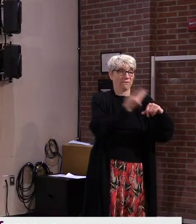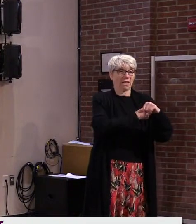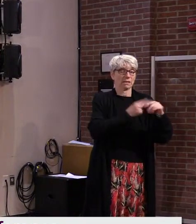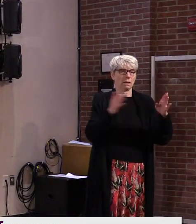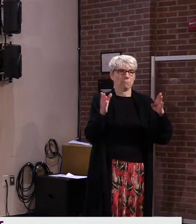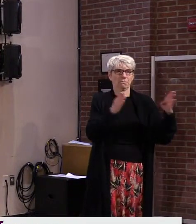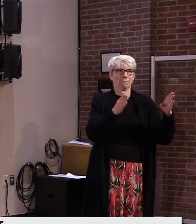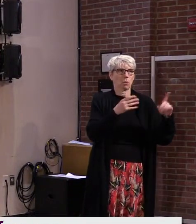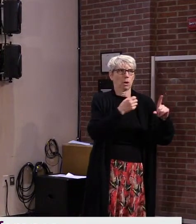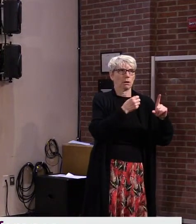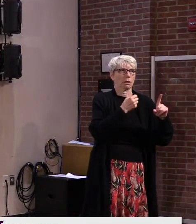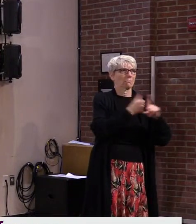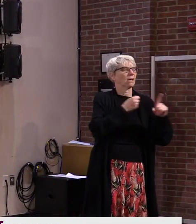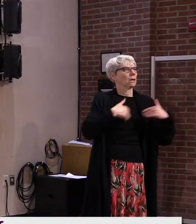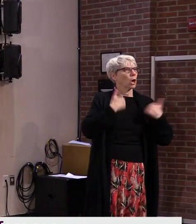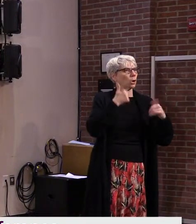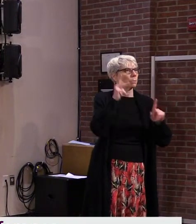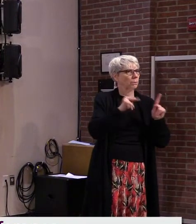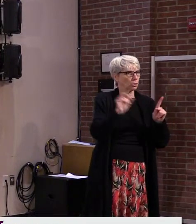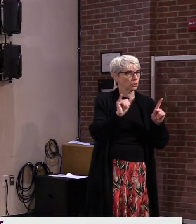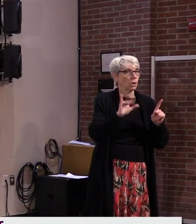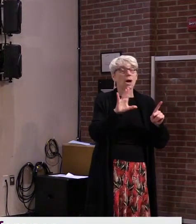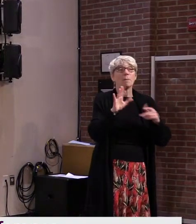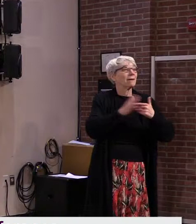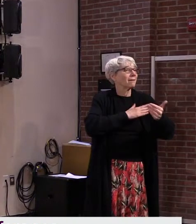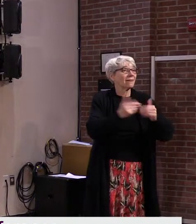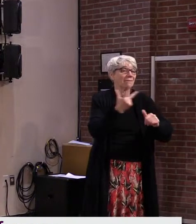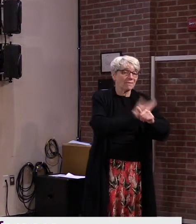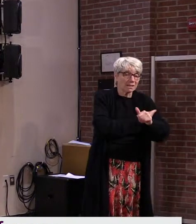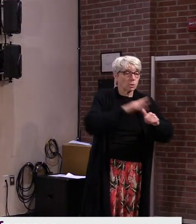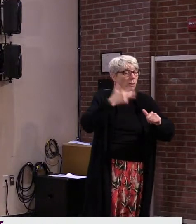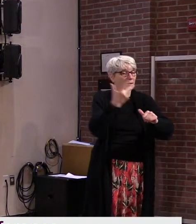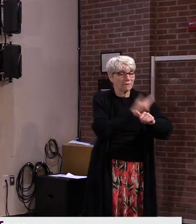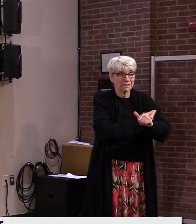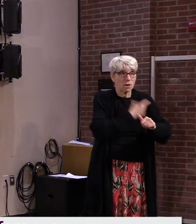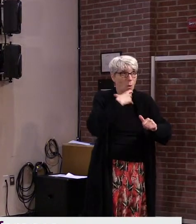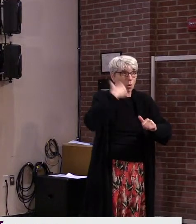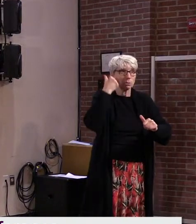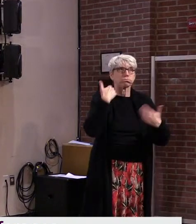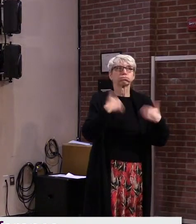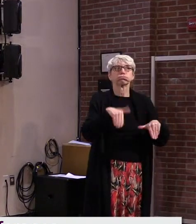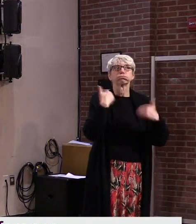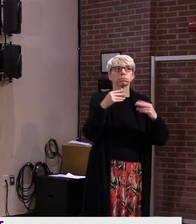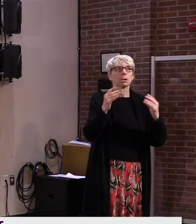the older you are, the more vulnerable you're going to be.